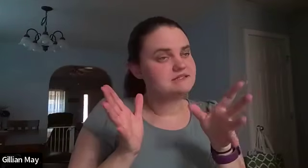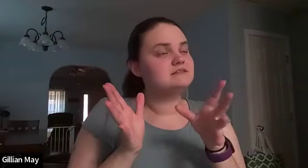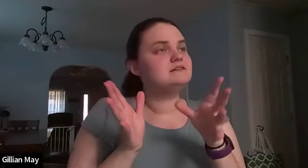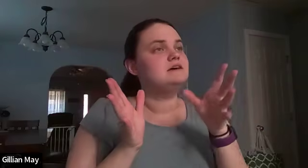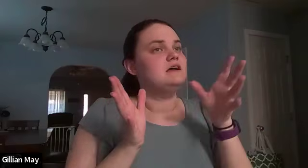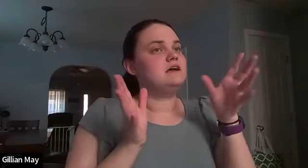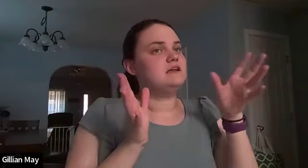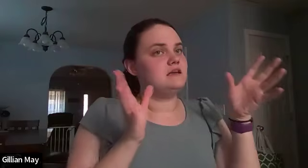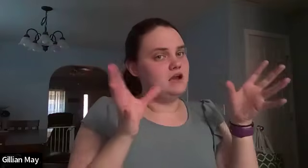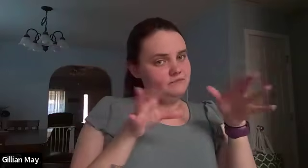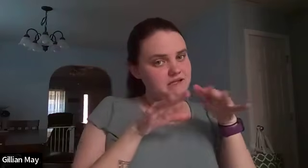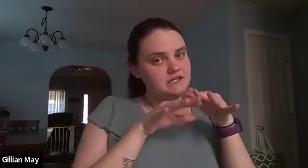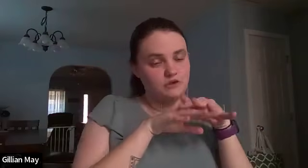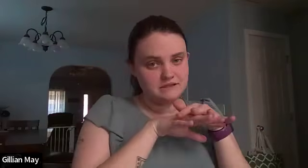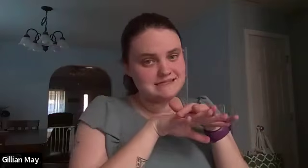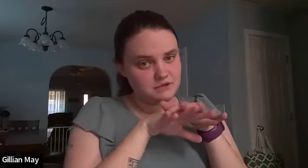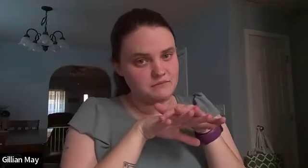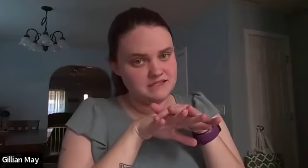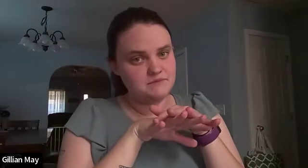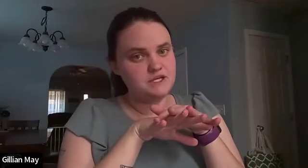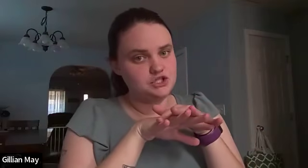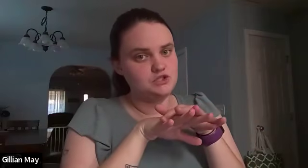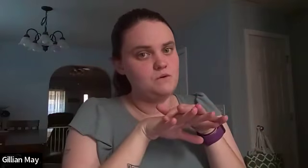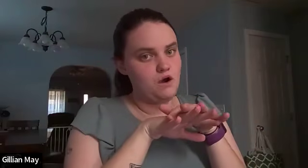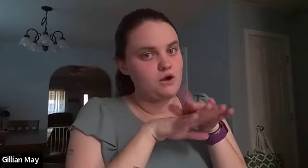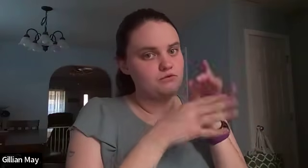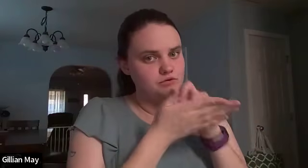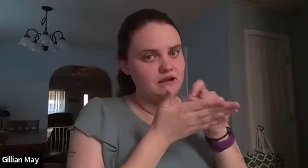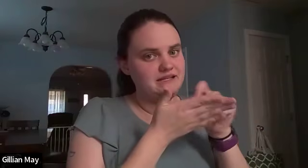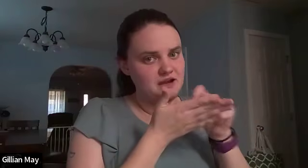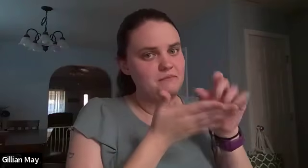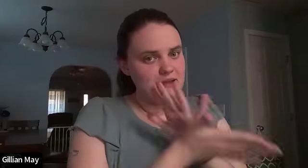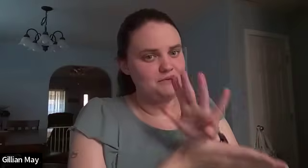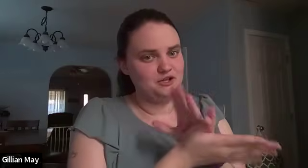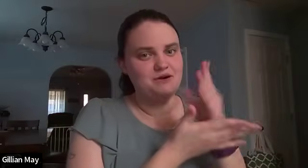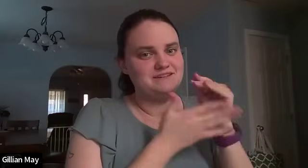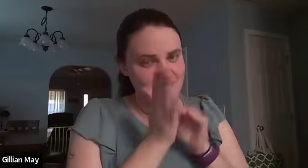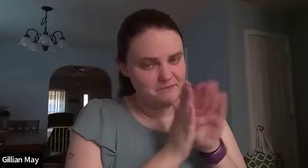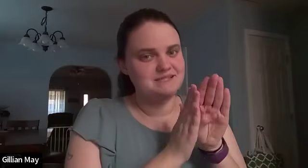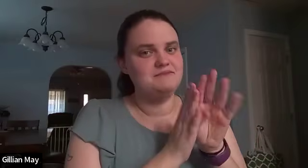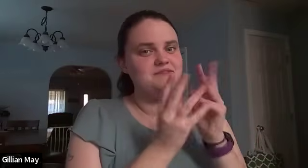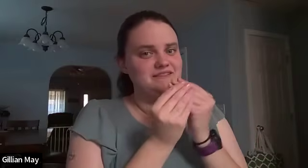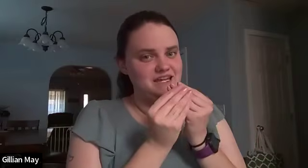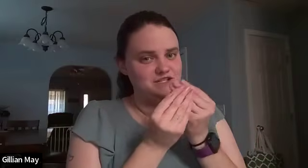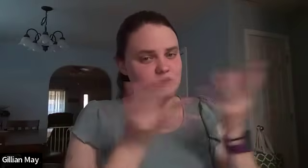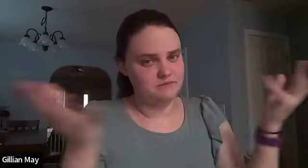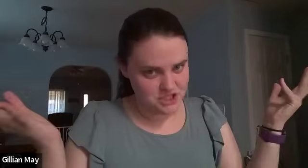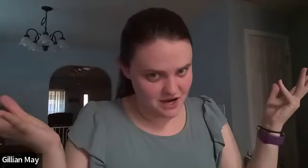journalists can kind of be, they're in similar mindset because you are putting down a paper, you are developing something that is going to be